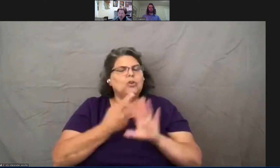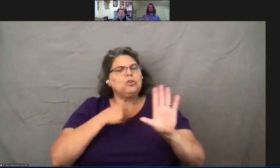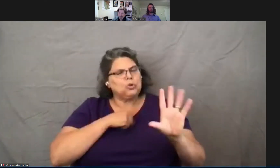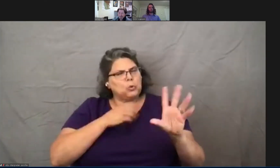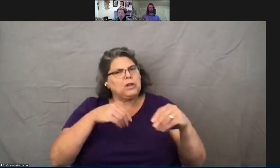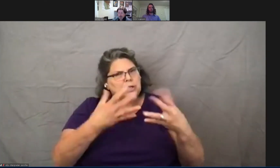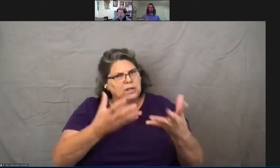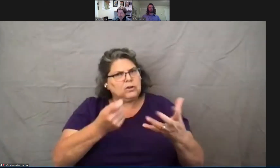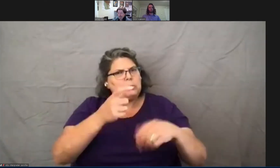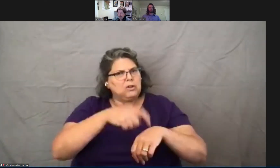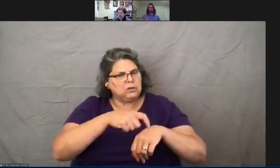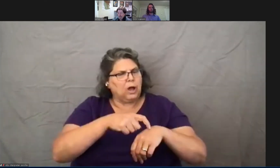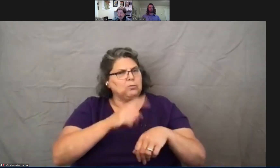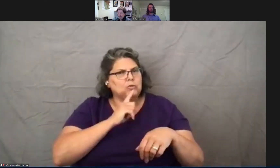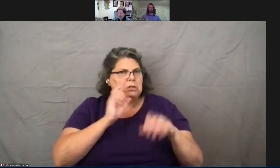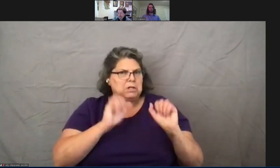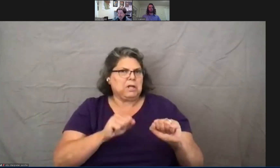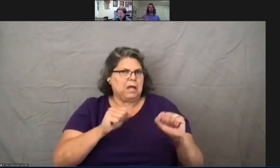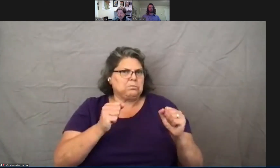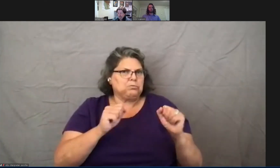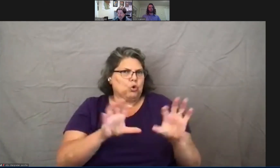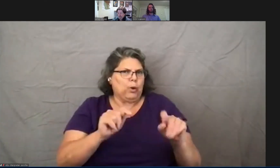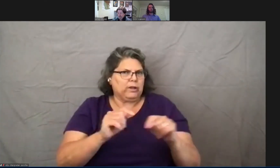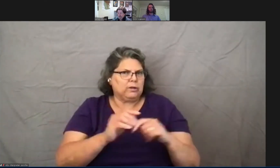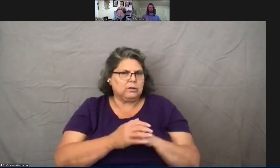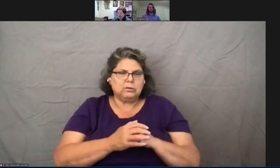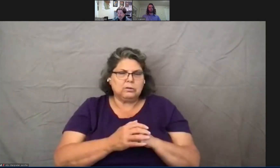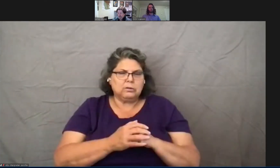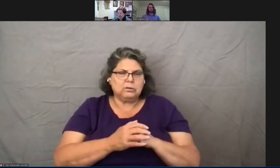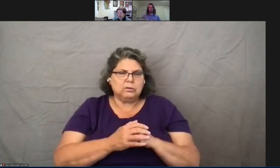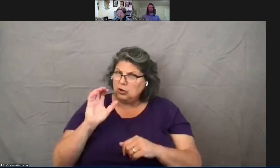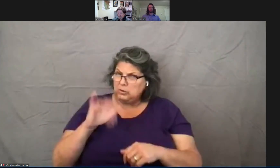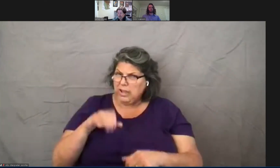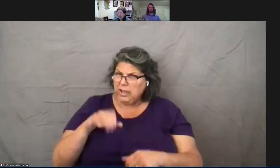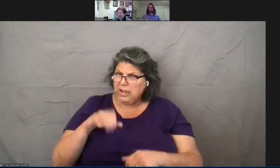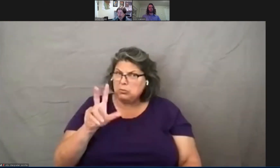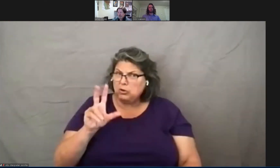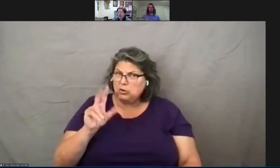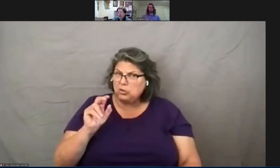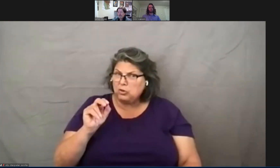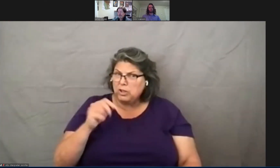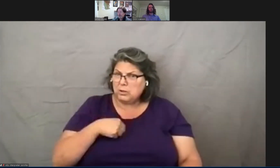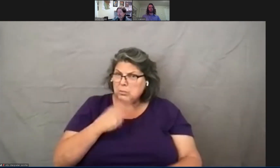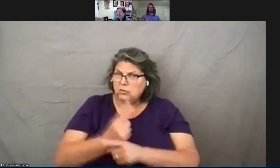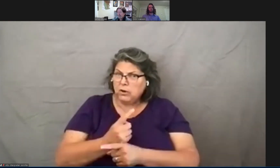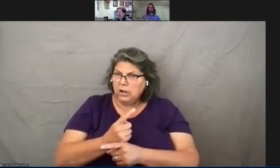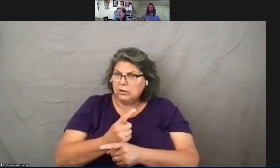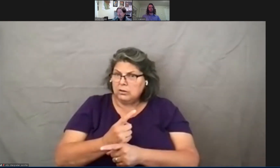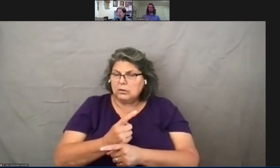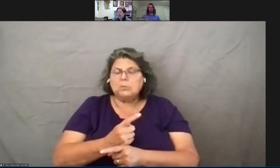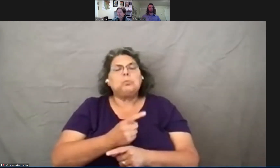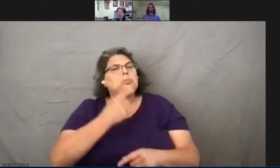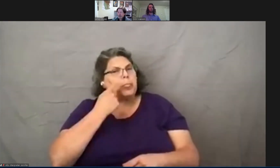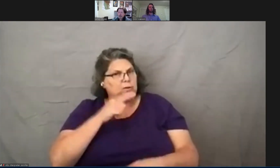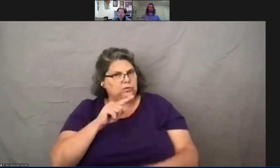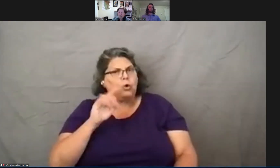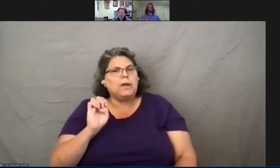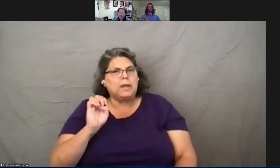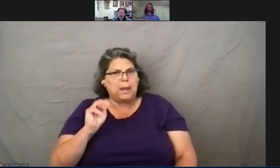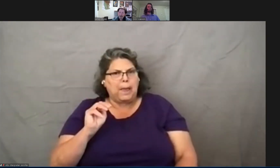doable. And so that is September 30th, is that correct? Or That it is for EMS